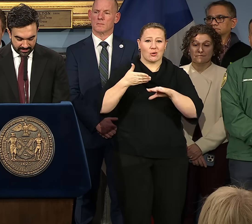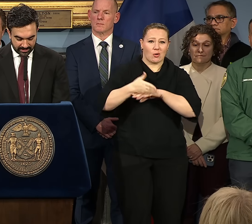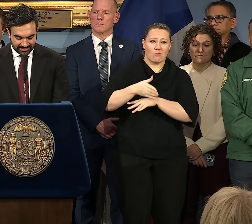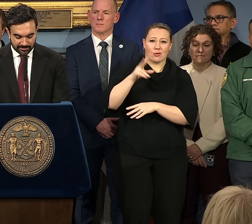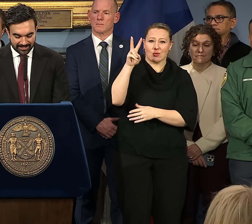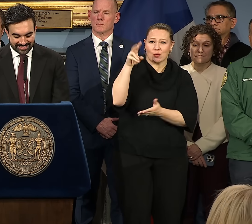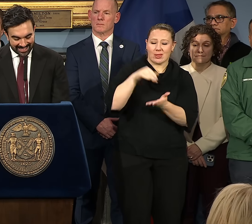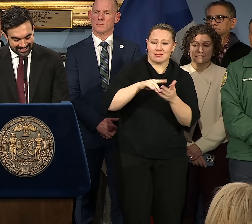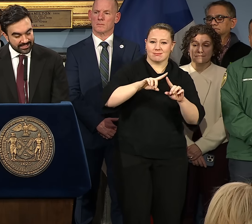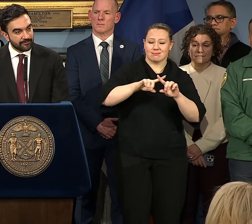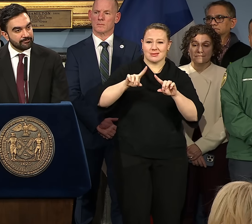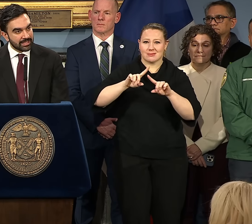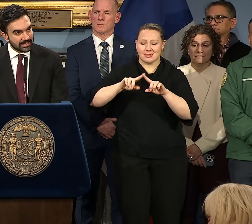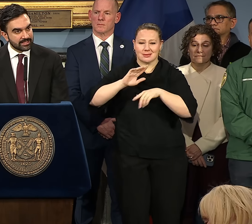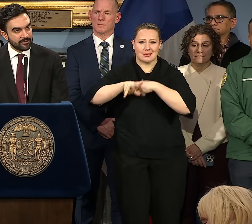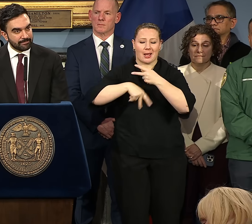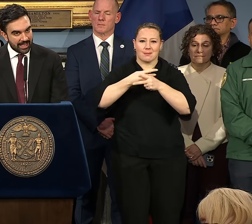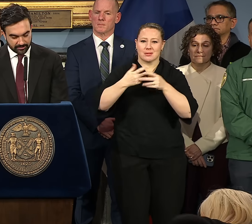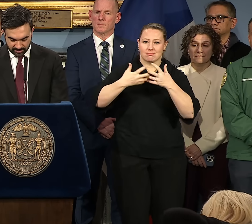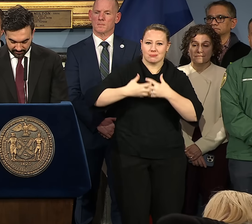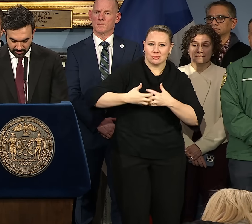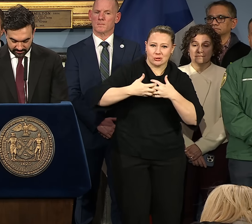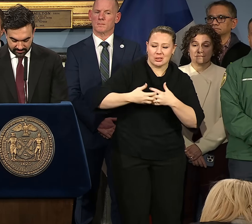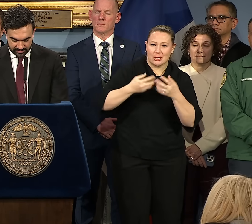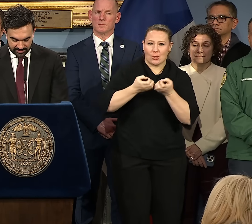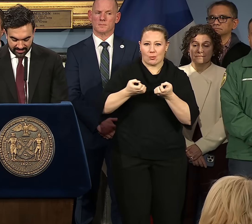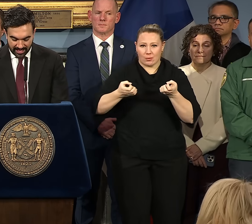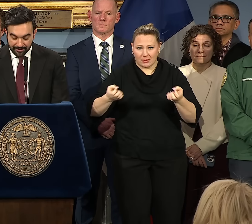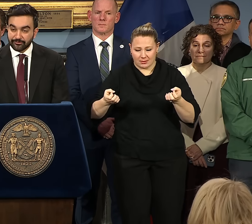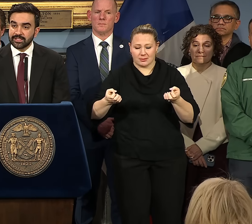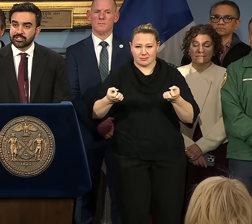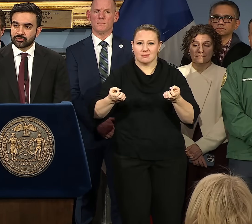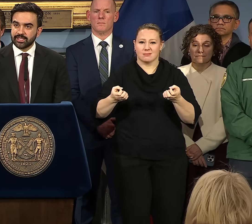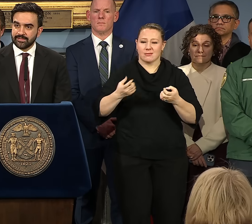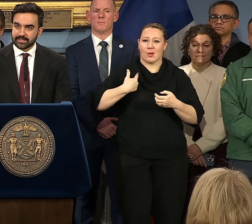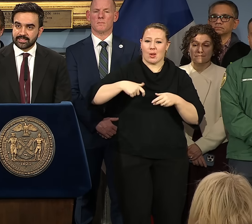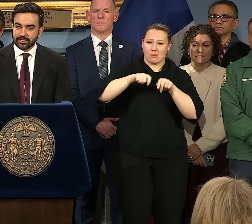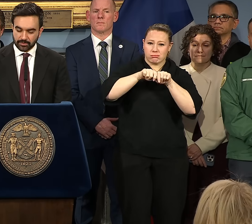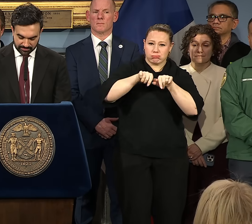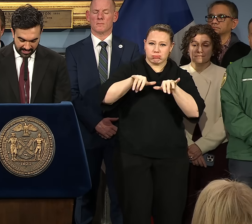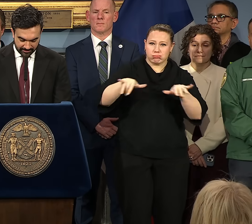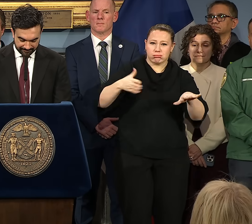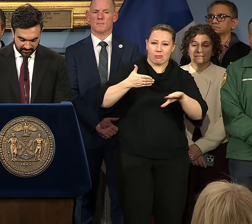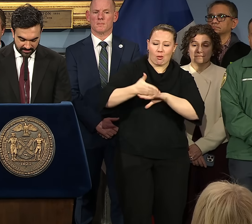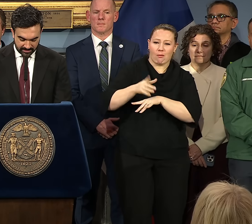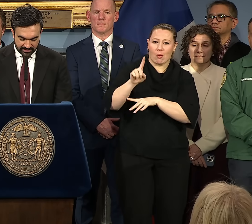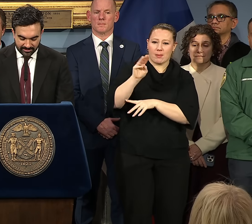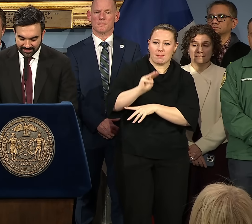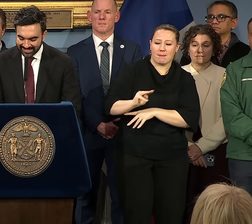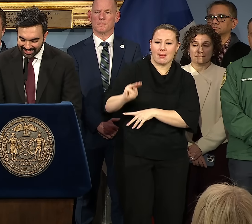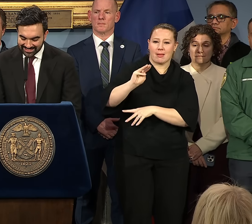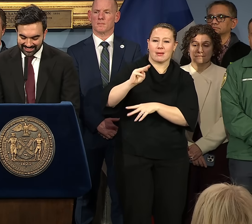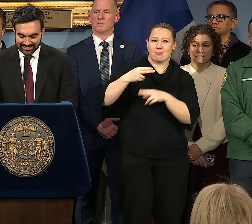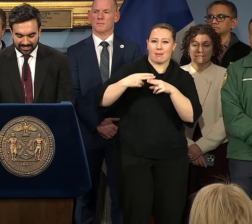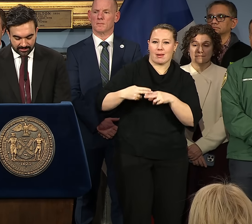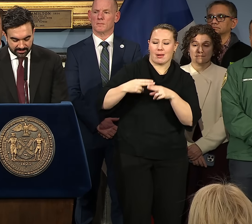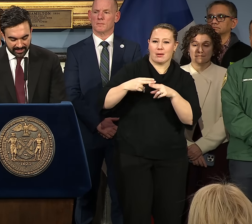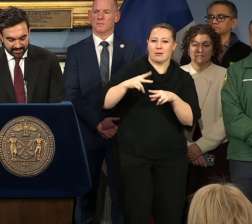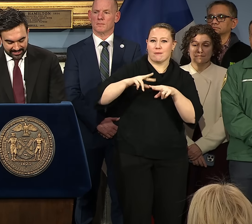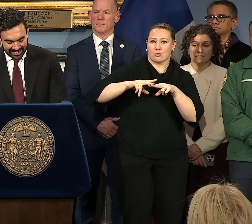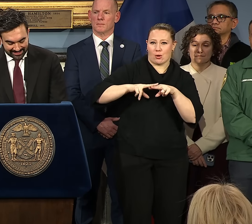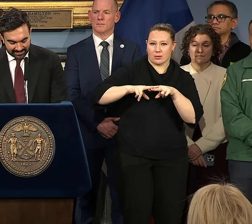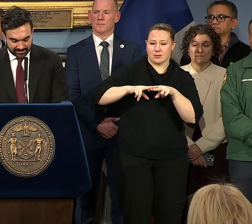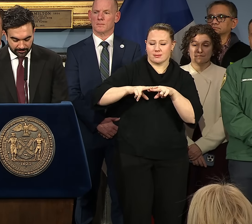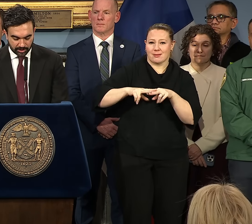brine, and dispense tens of millions of pounds of salt. Every street in this city was plowed. Nearly 19 tons